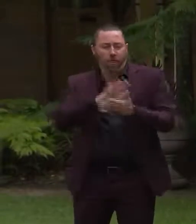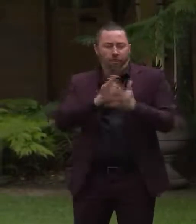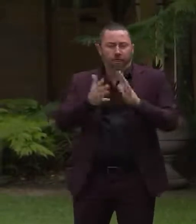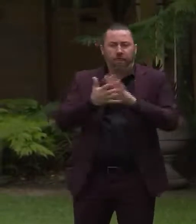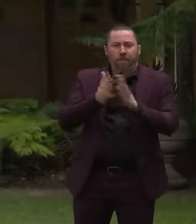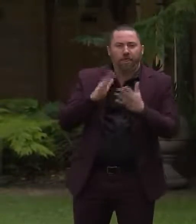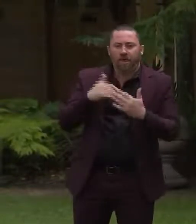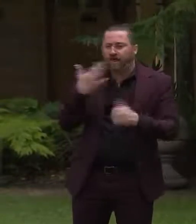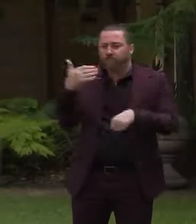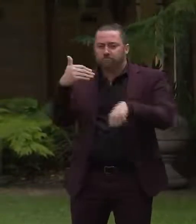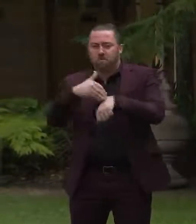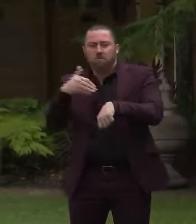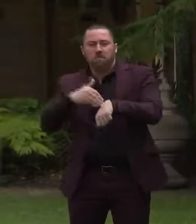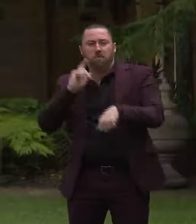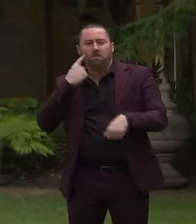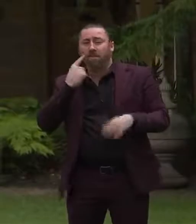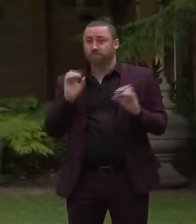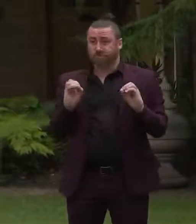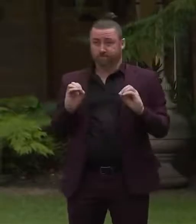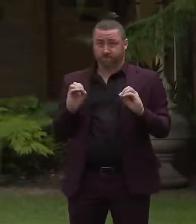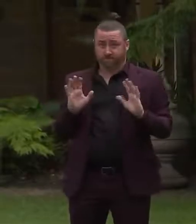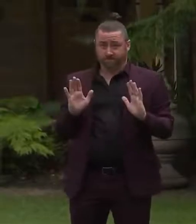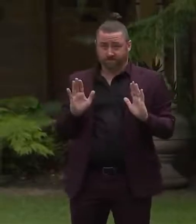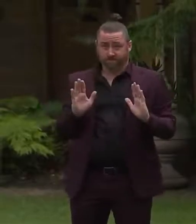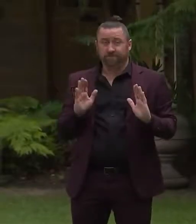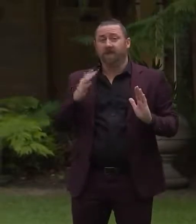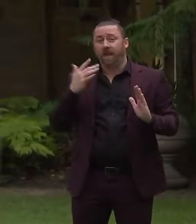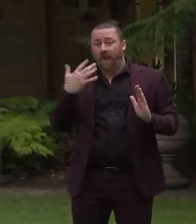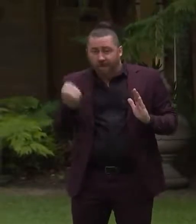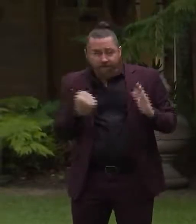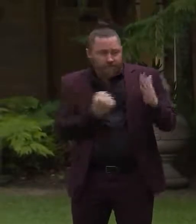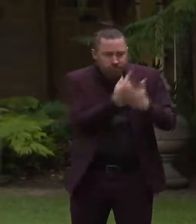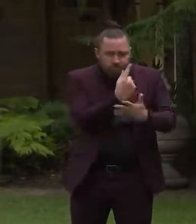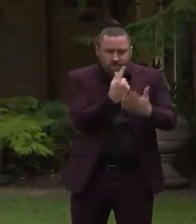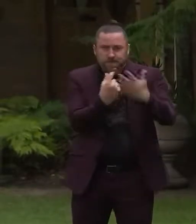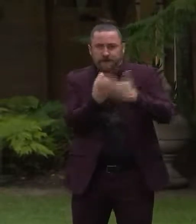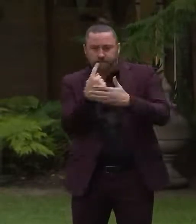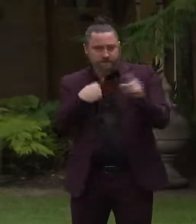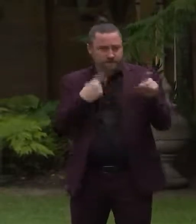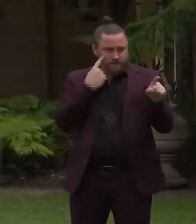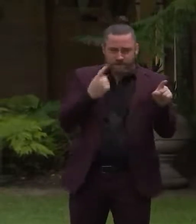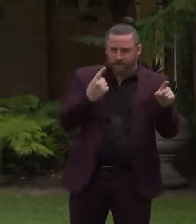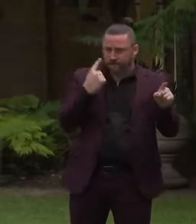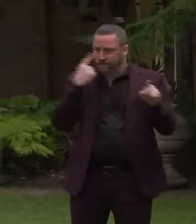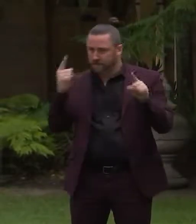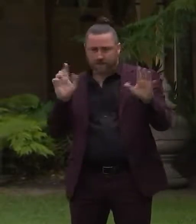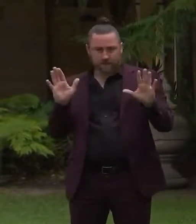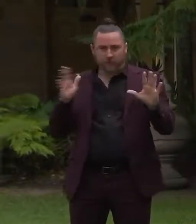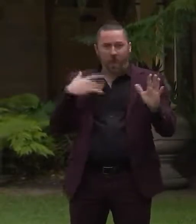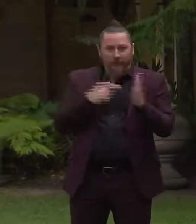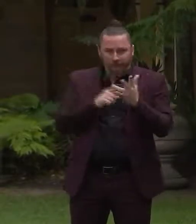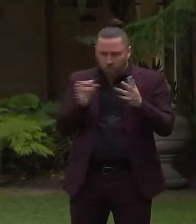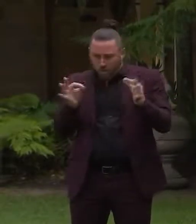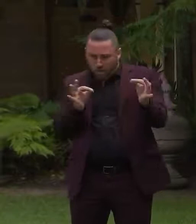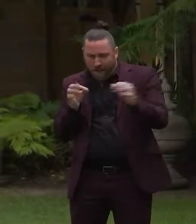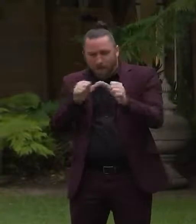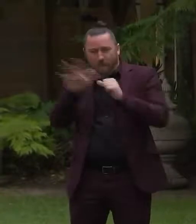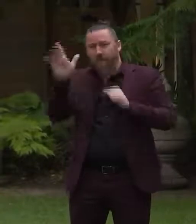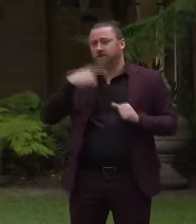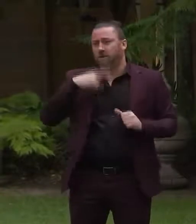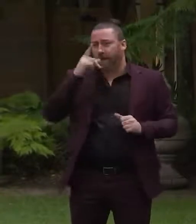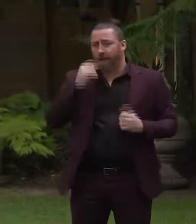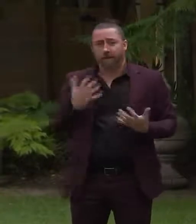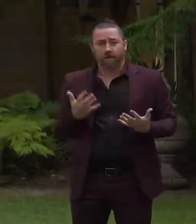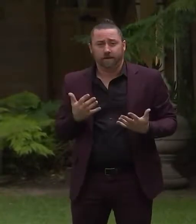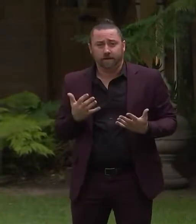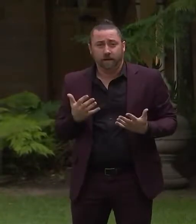issues. It's just that we're getting that information from multiple different sources and we're just trying to work it through. Now, whether we get